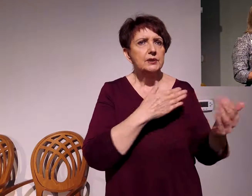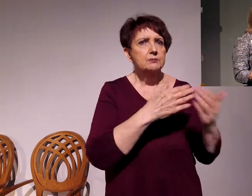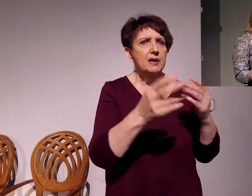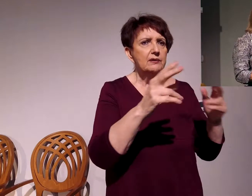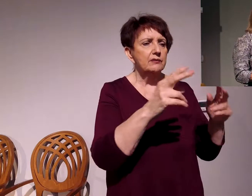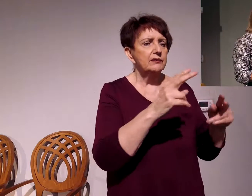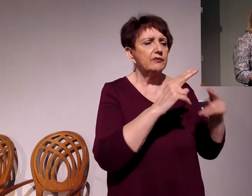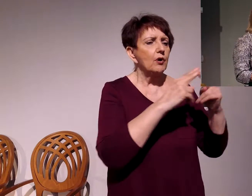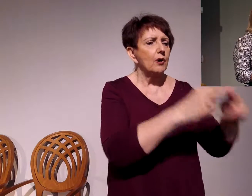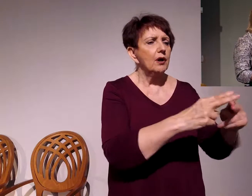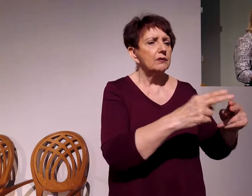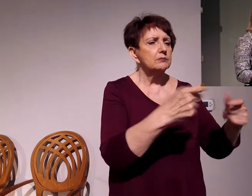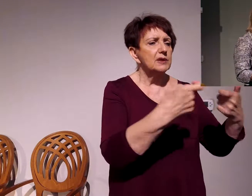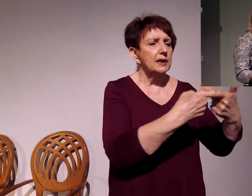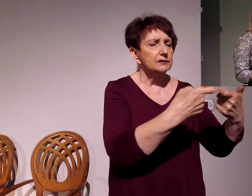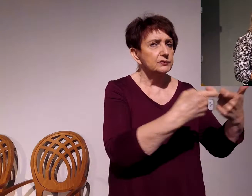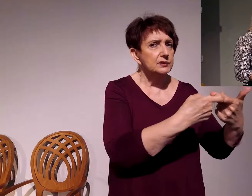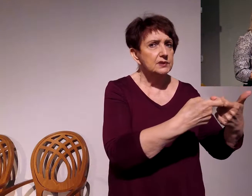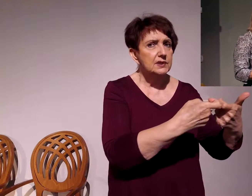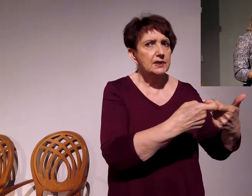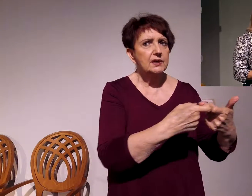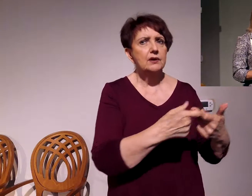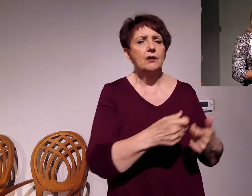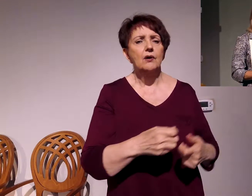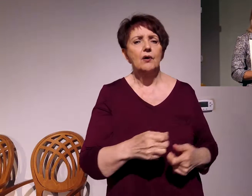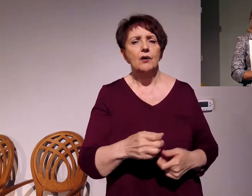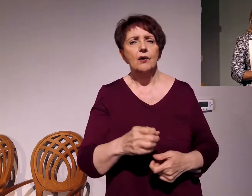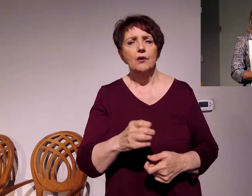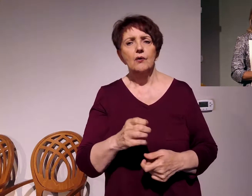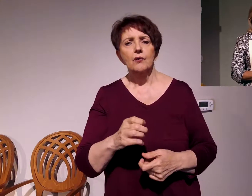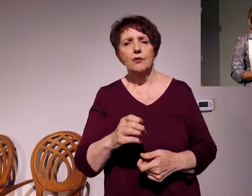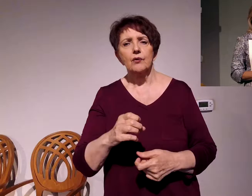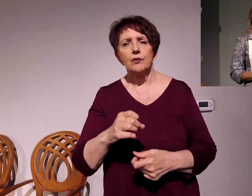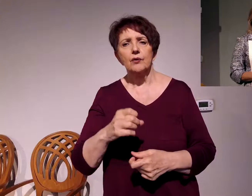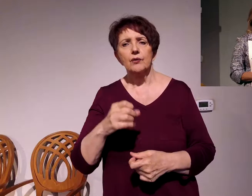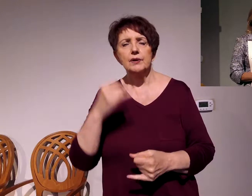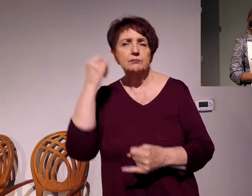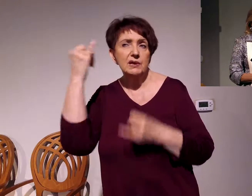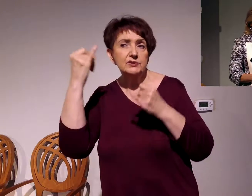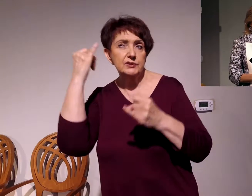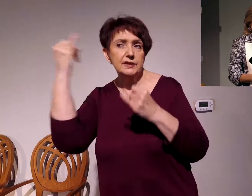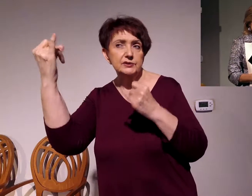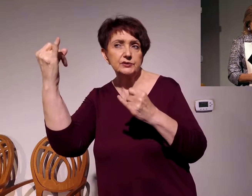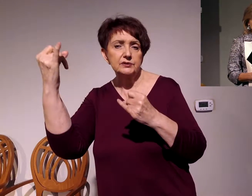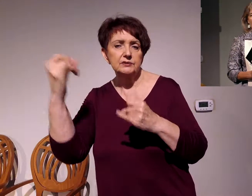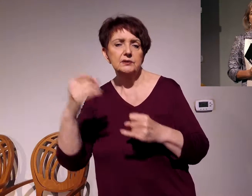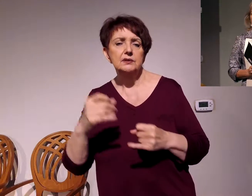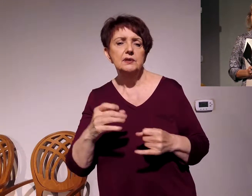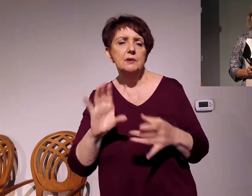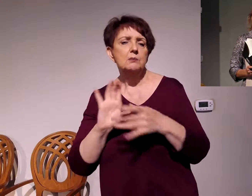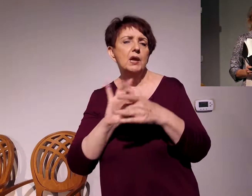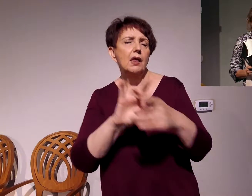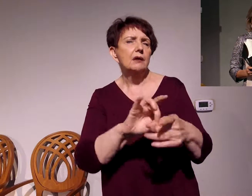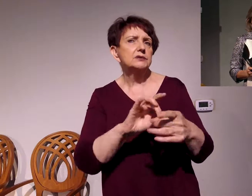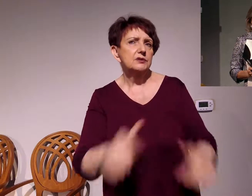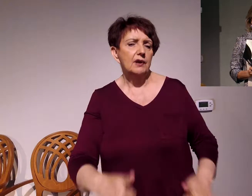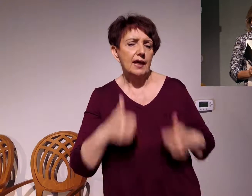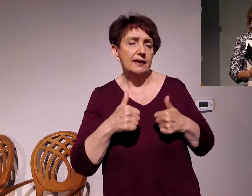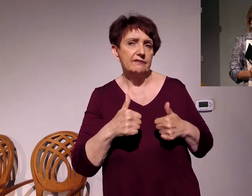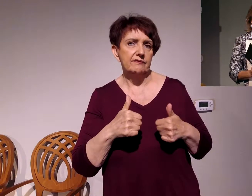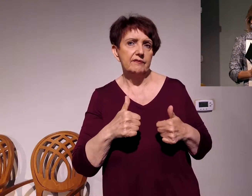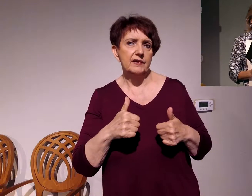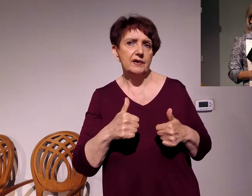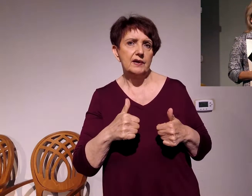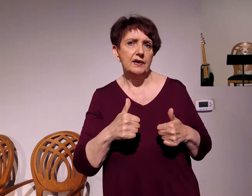we call them electricity or the energy of creative imagination, belong to